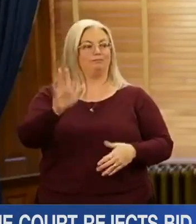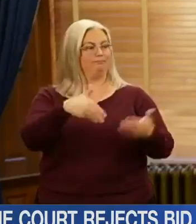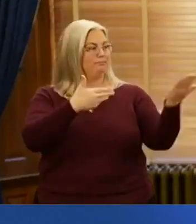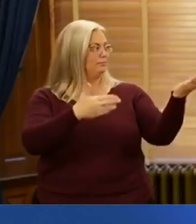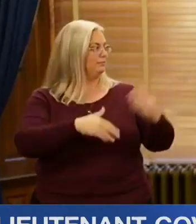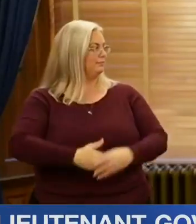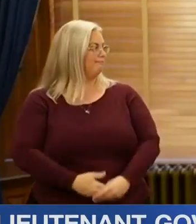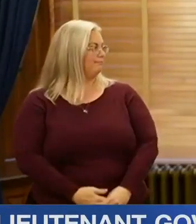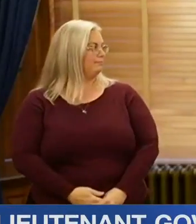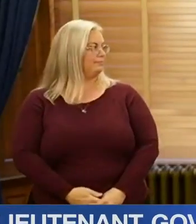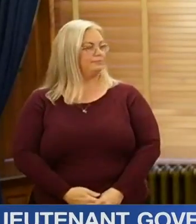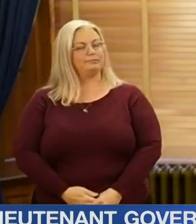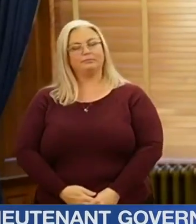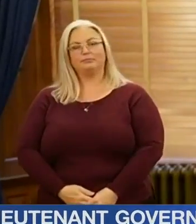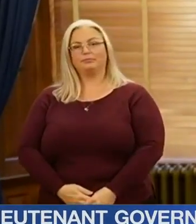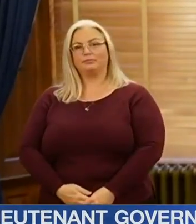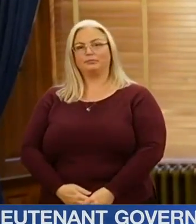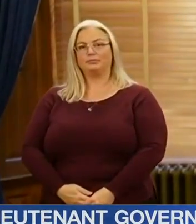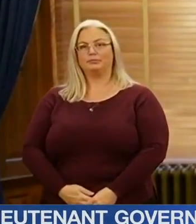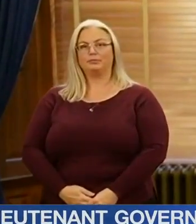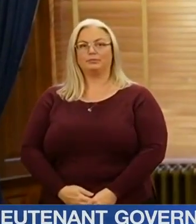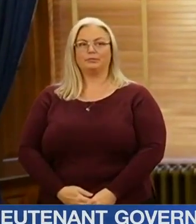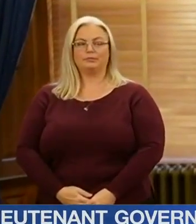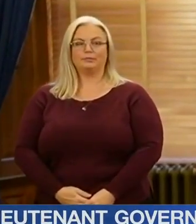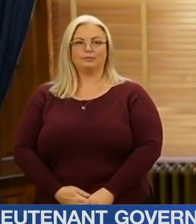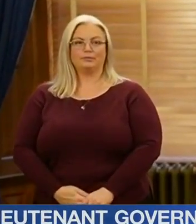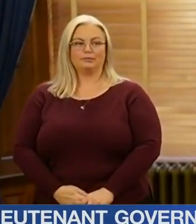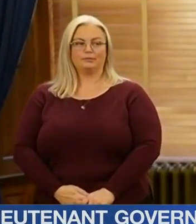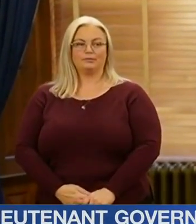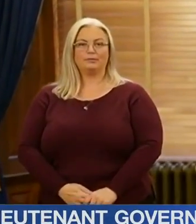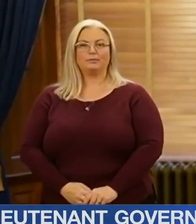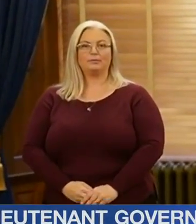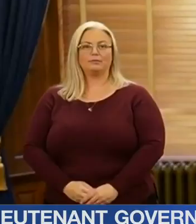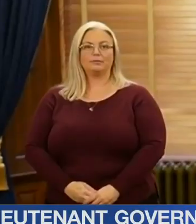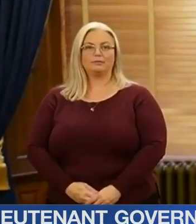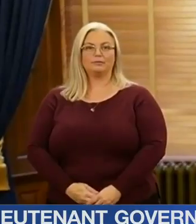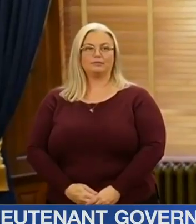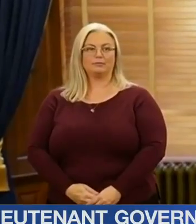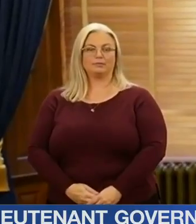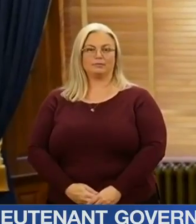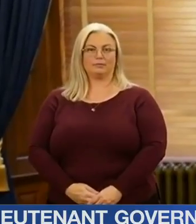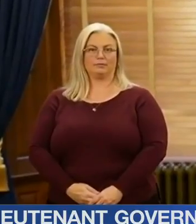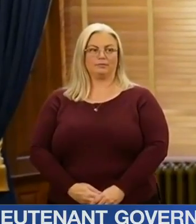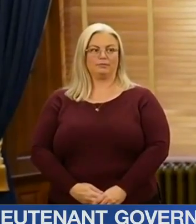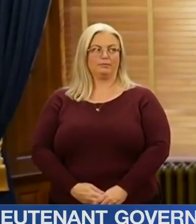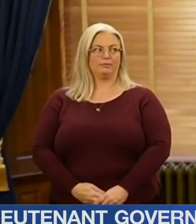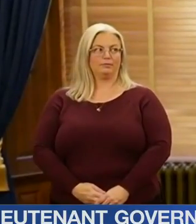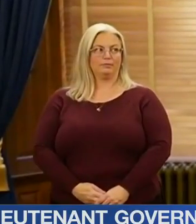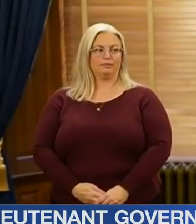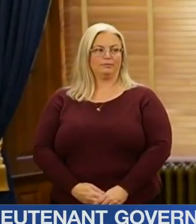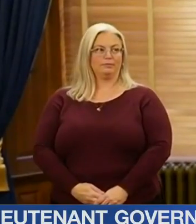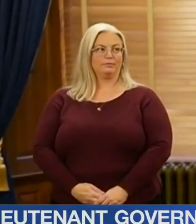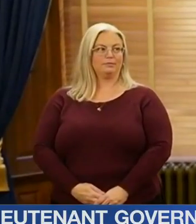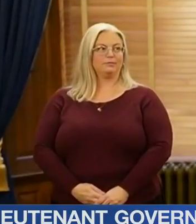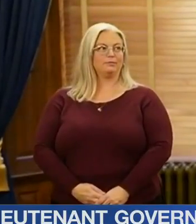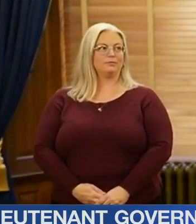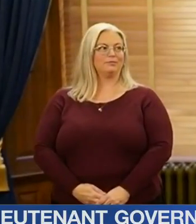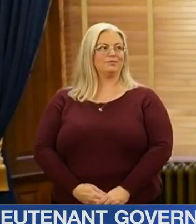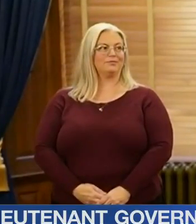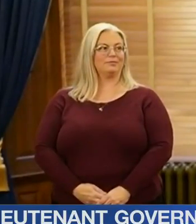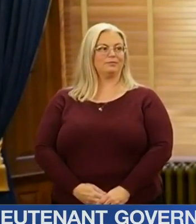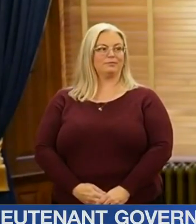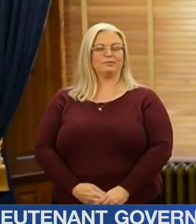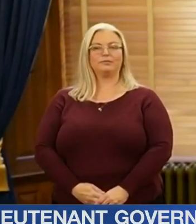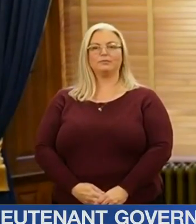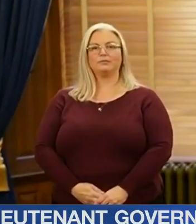The state of Kansas has a new lieutenant governor. Monday, Governor Laura Kelly named Commerce Secretary David Toland to take over as lieutenant governor.